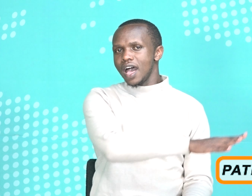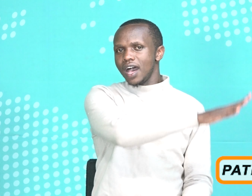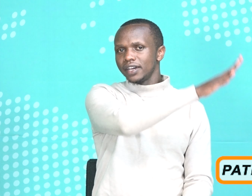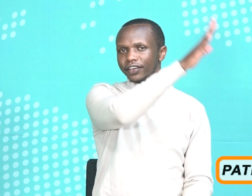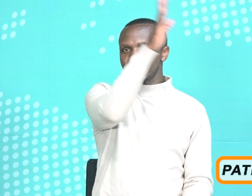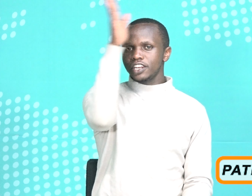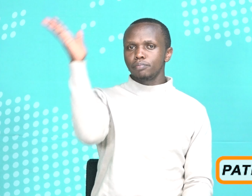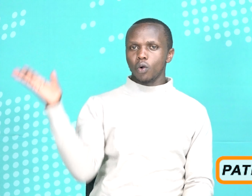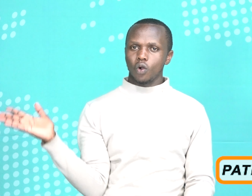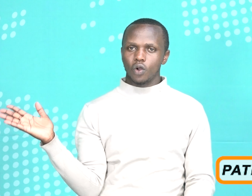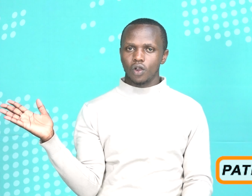rainbow,